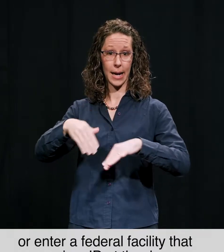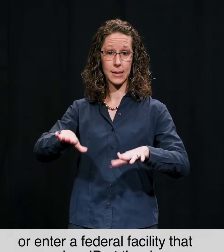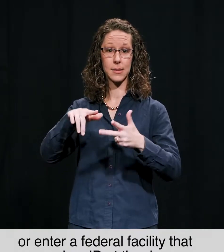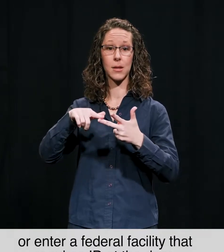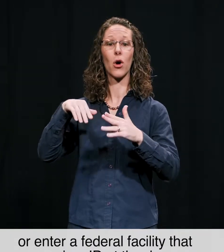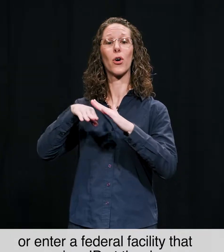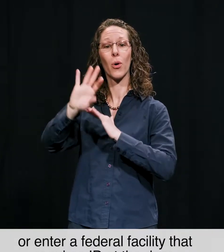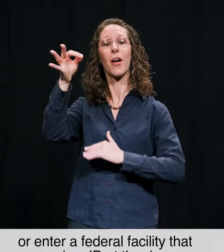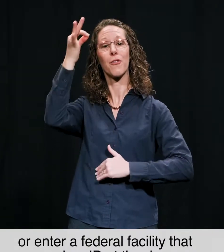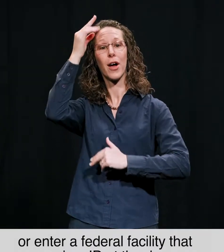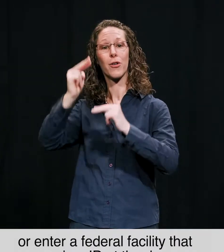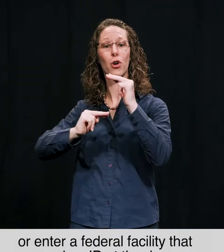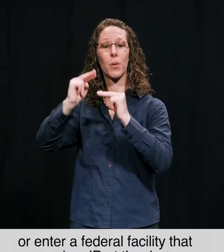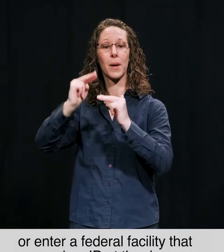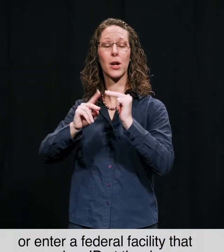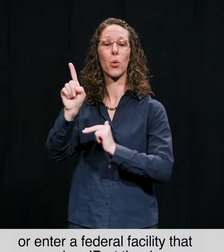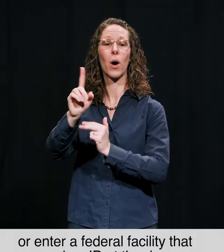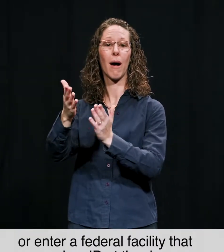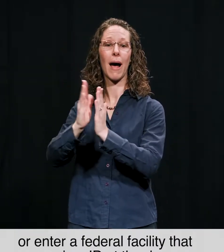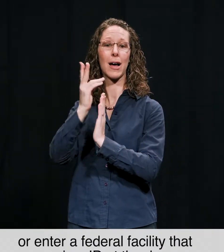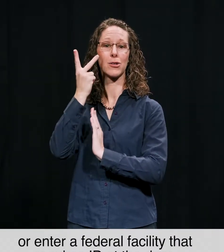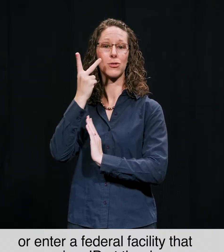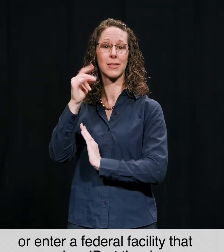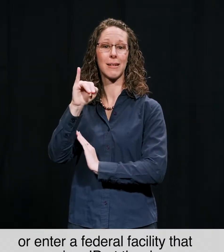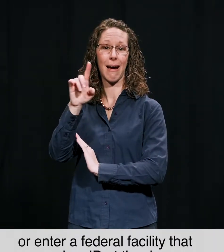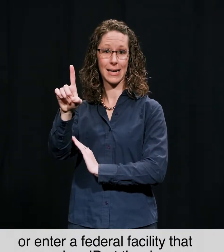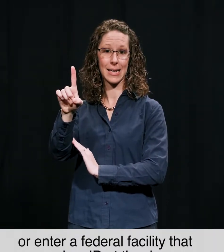federal facility that requires ID at the door.